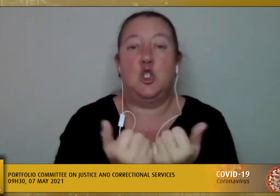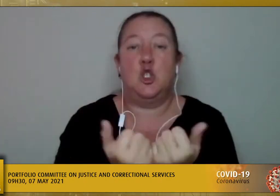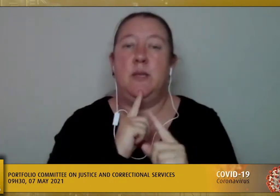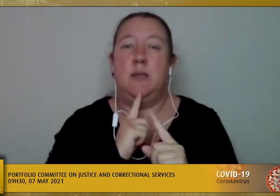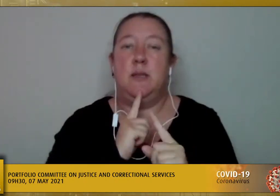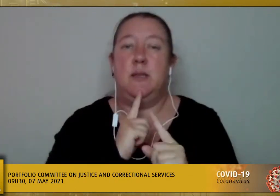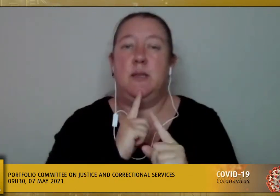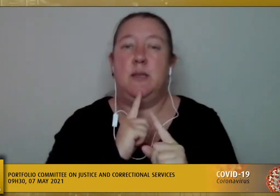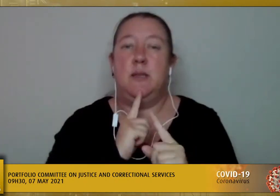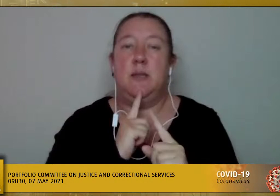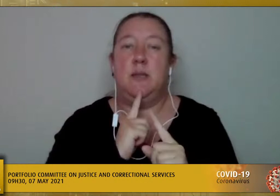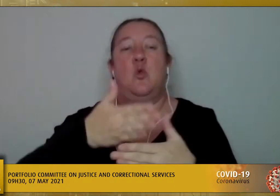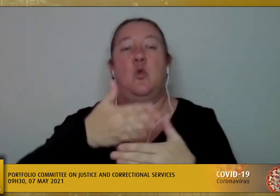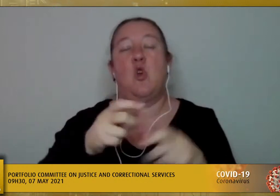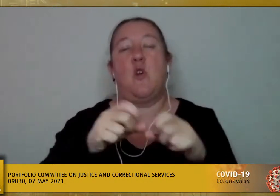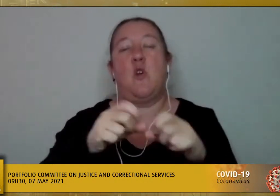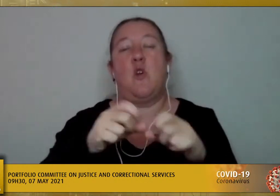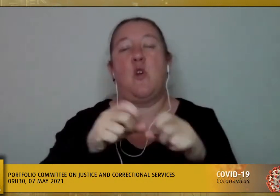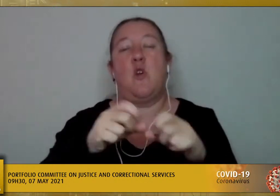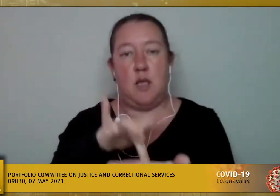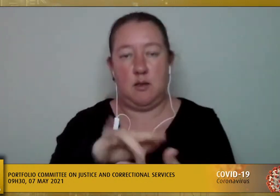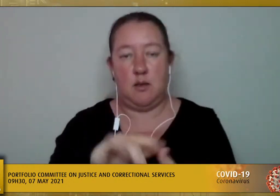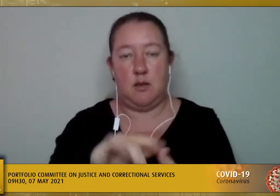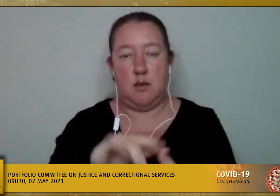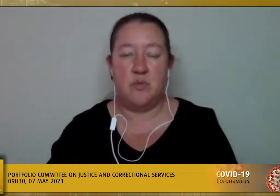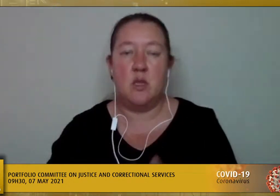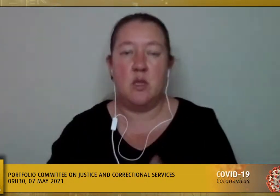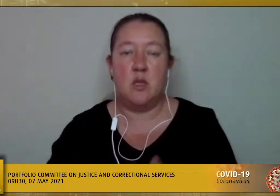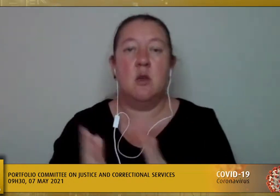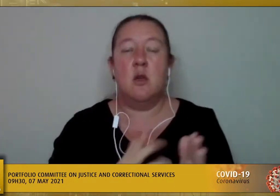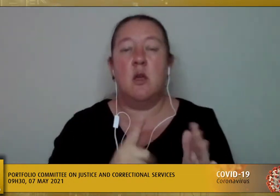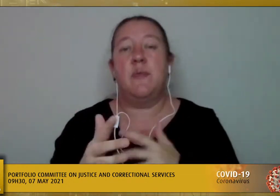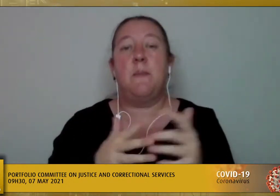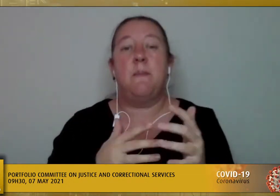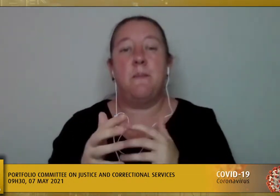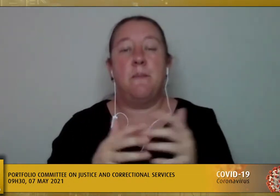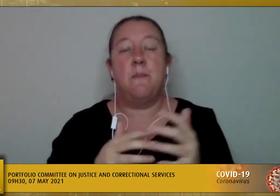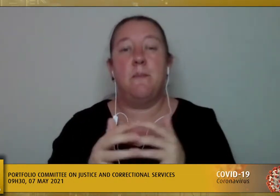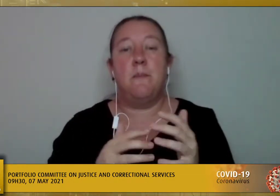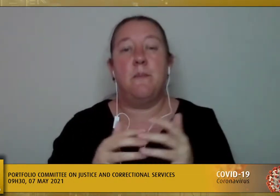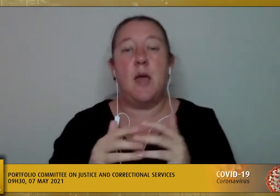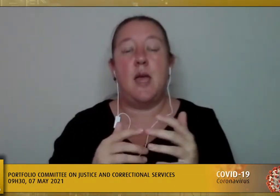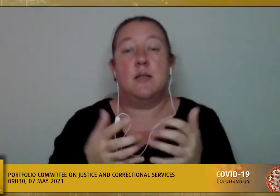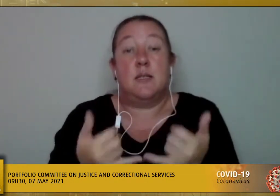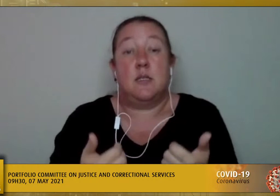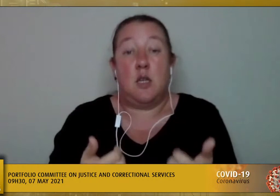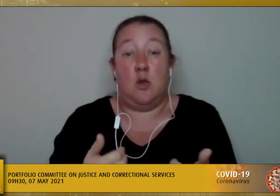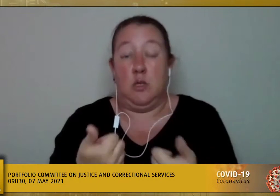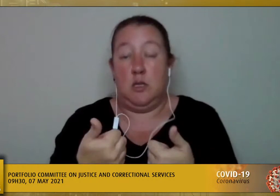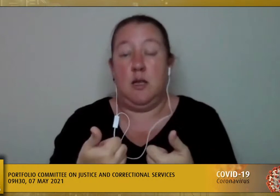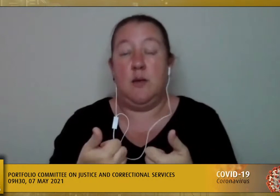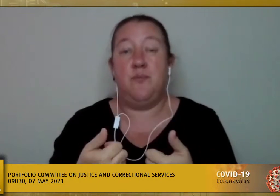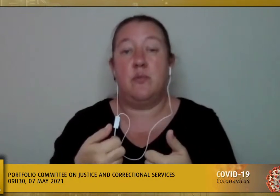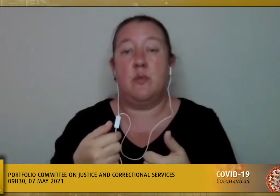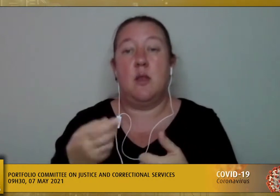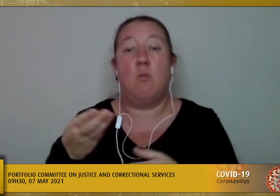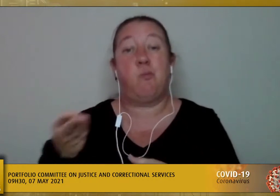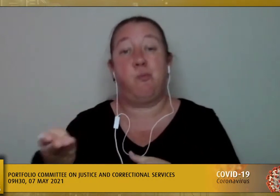given to the work of the fusion Center regarding the matters that are currently in the fusion Center